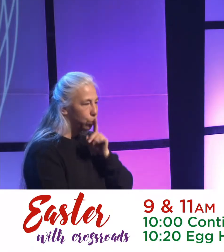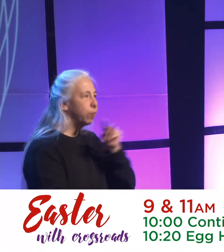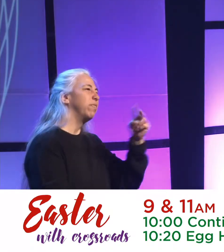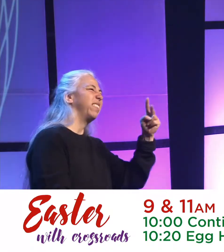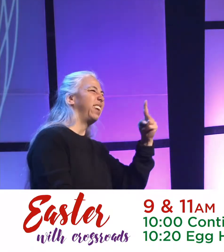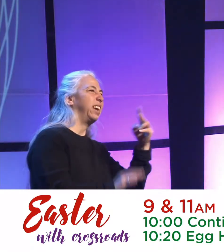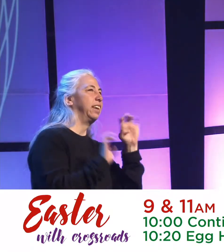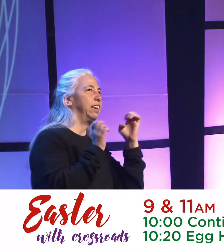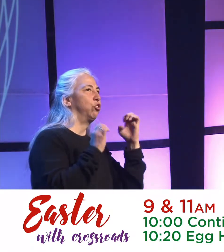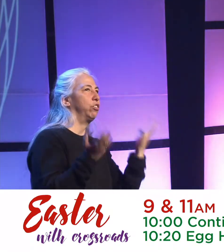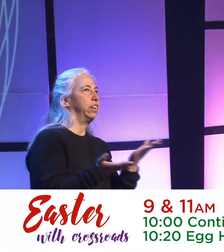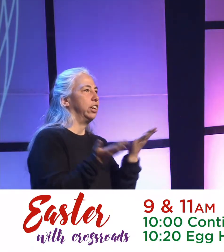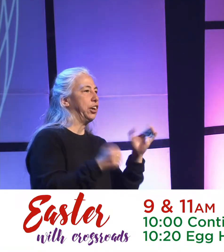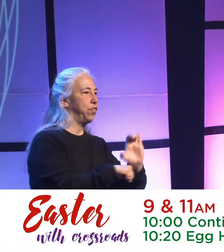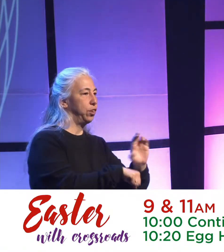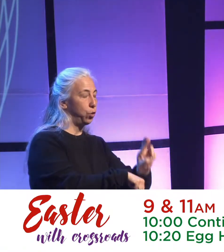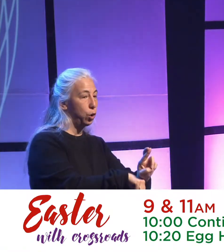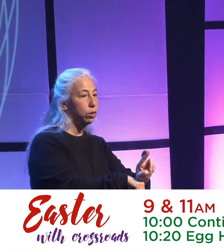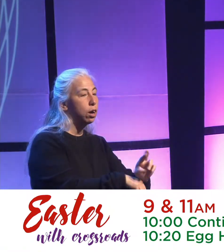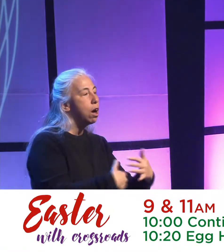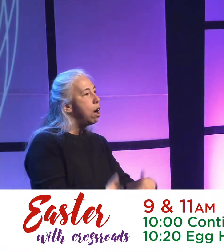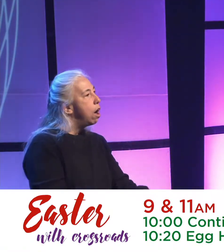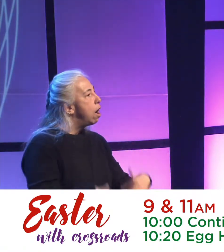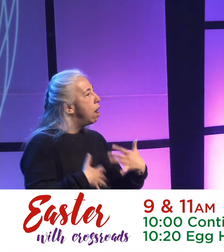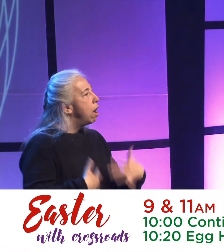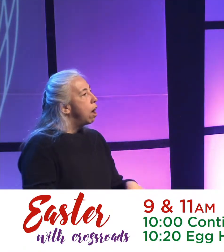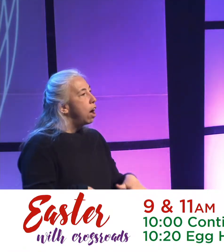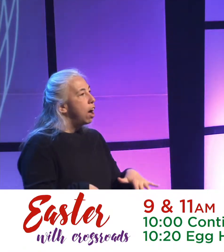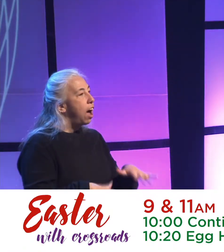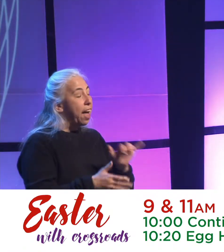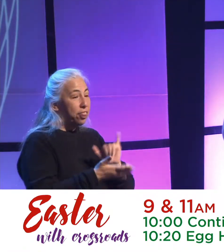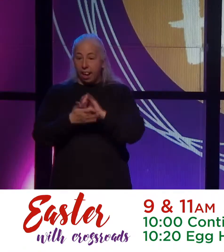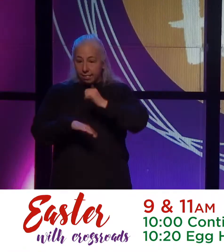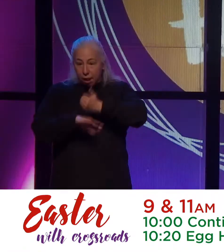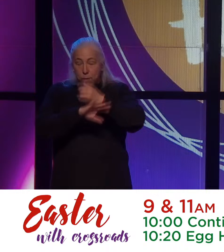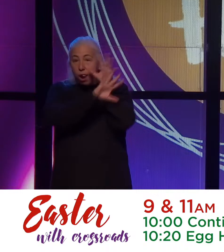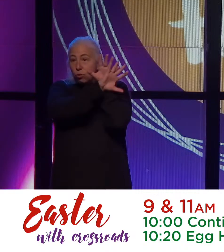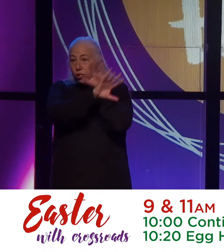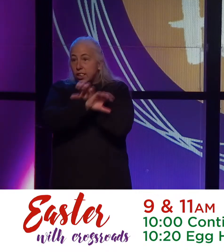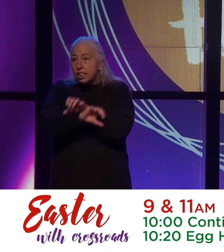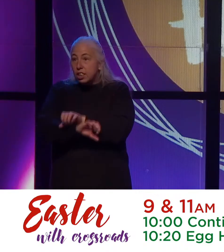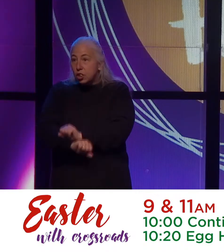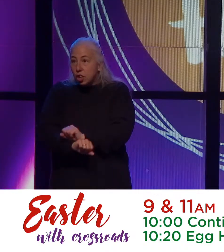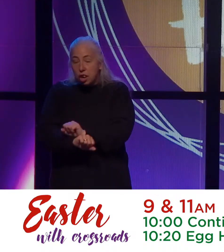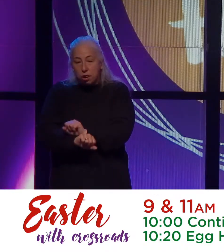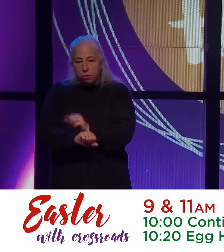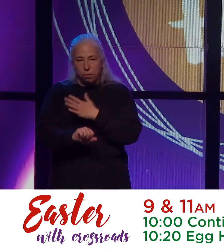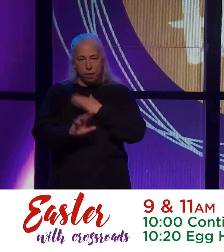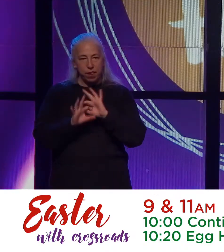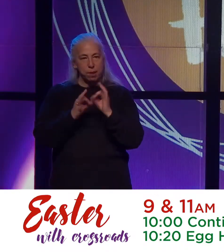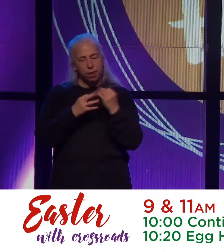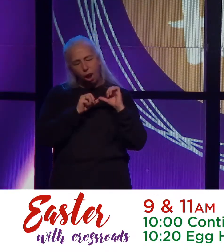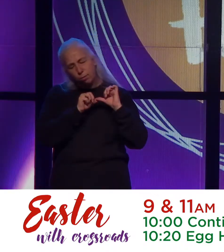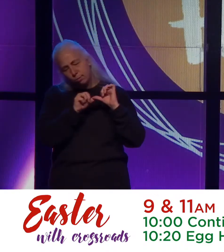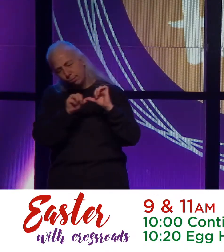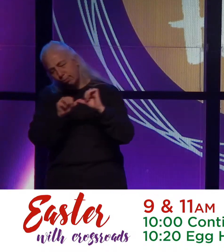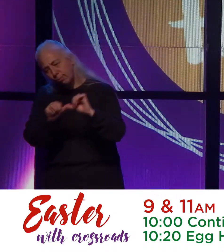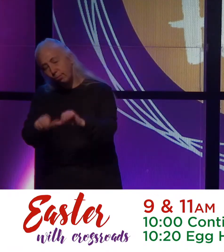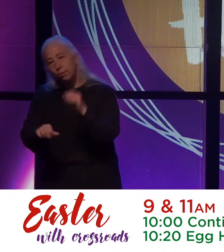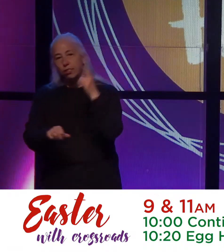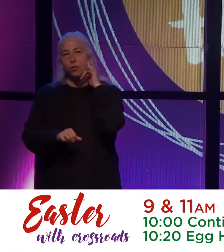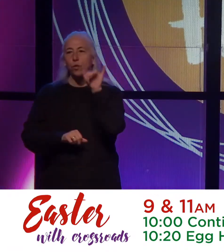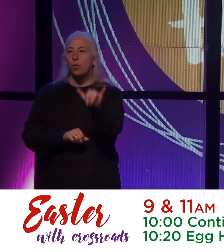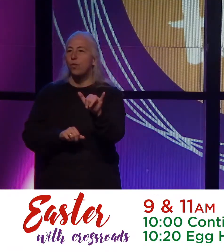And it created a tradition in our family that went on for years and years and years. So if you have young